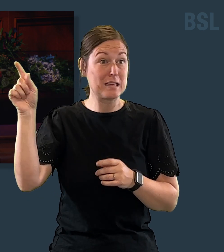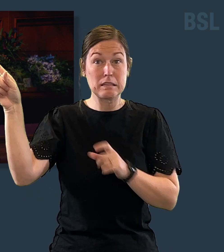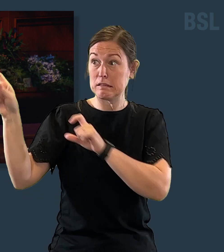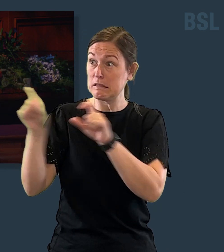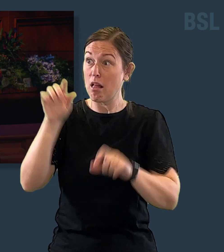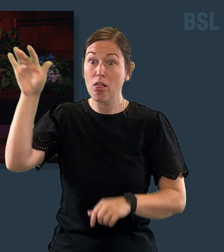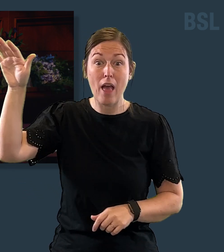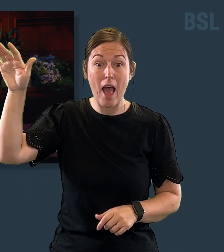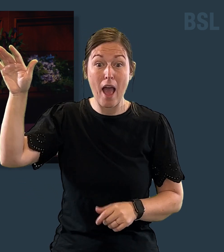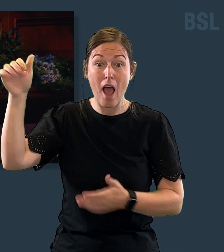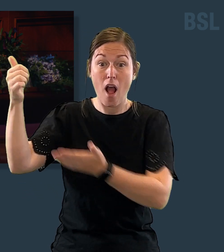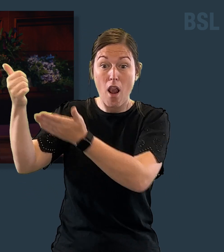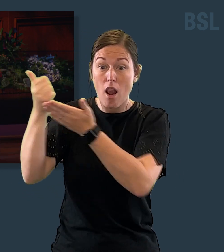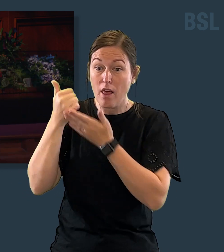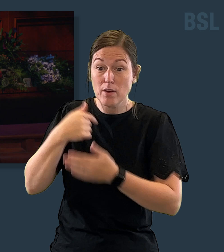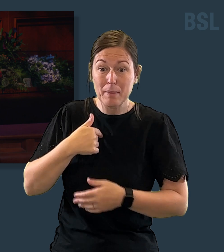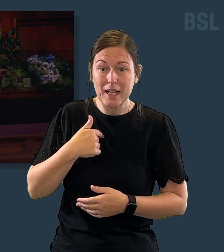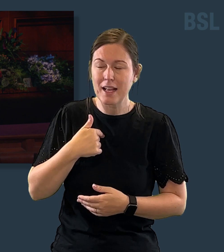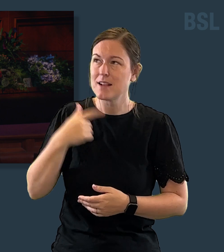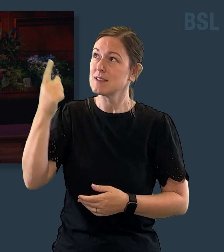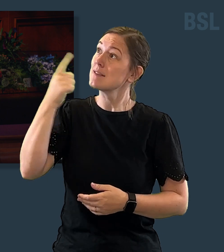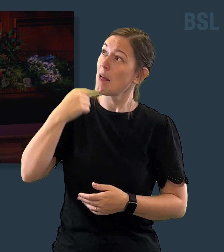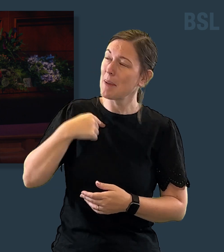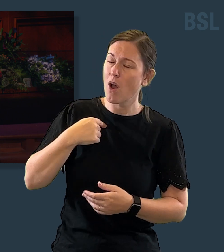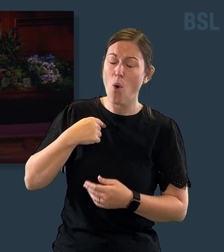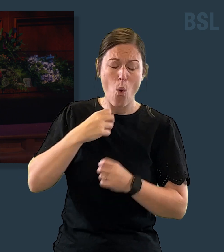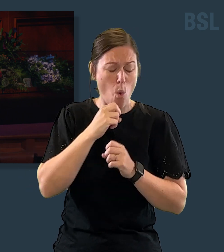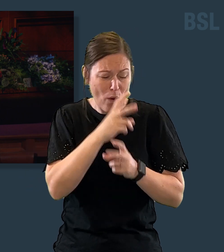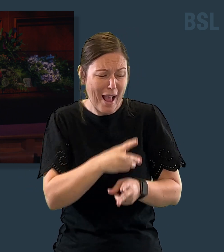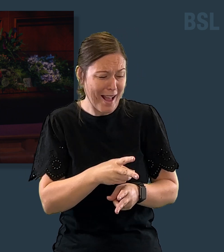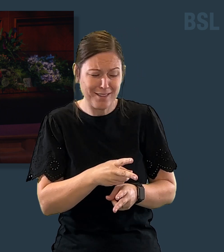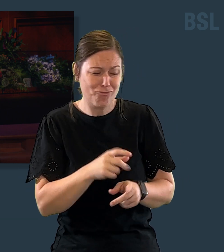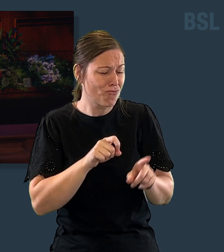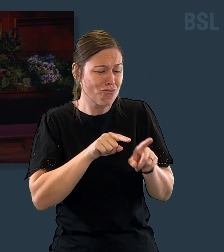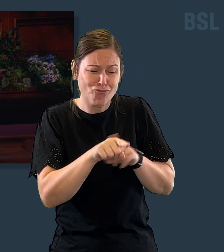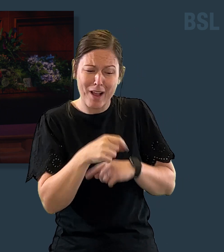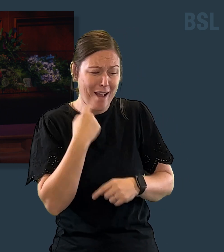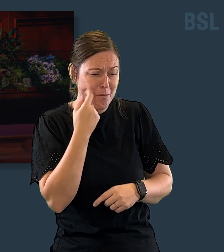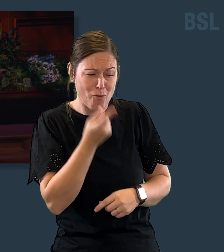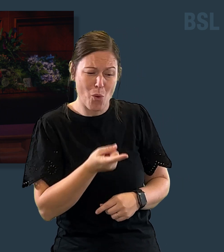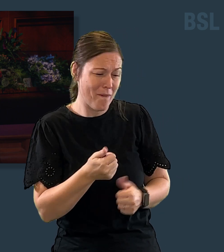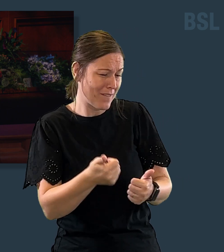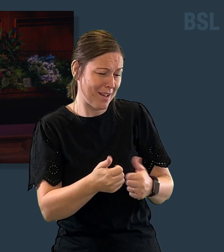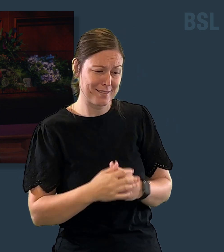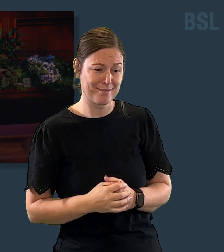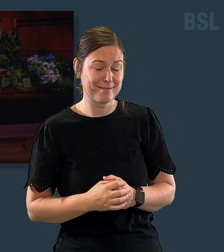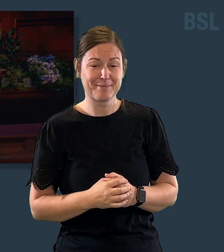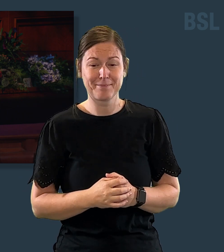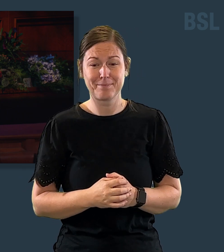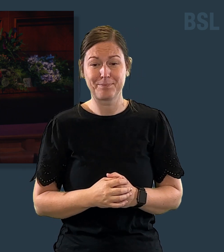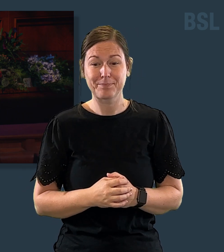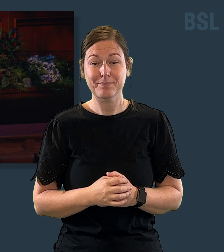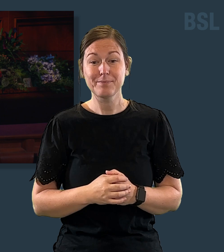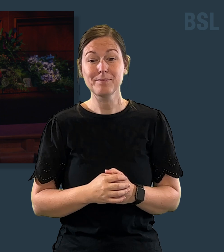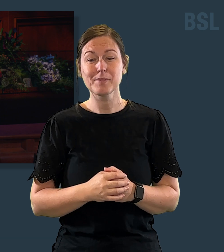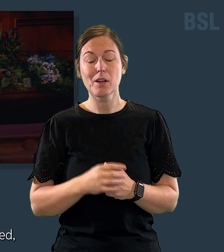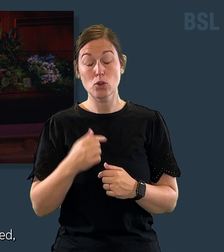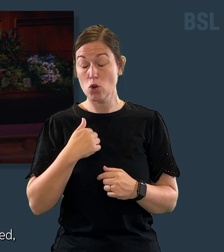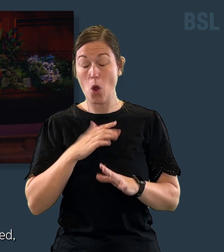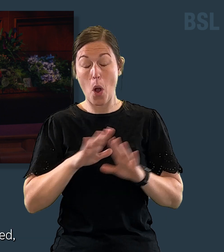He is still there, loving me and telling me, it is okay, you can try again tomorrow.